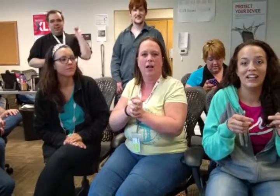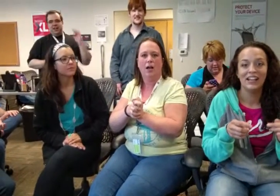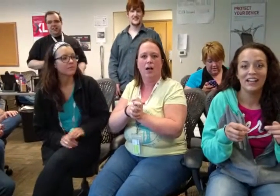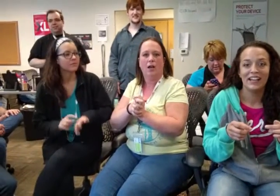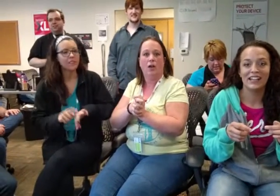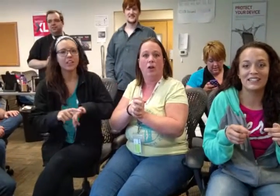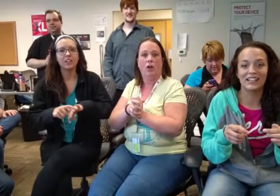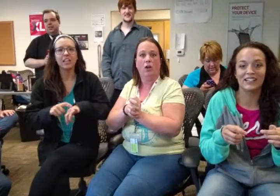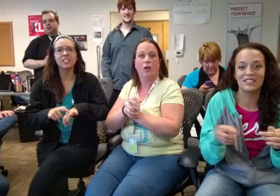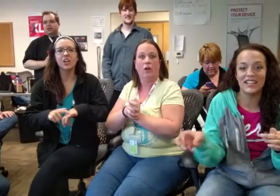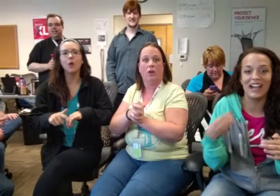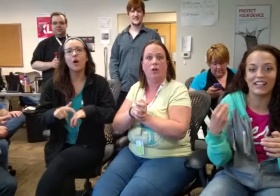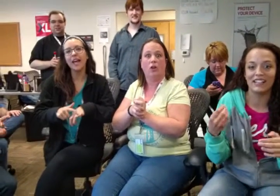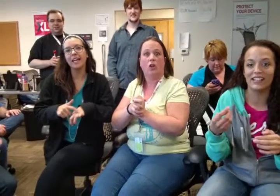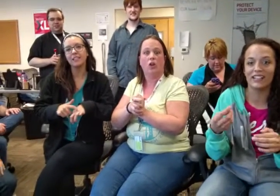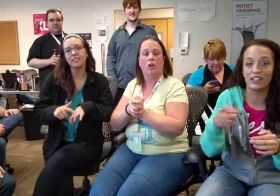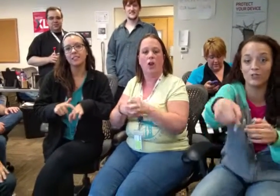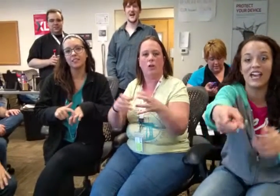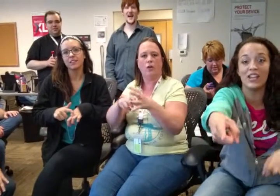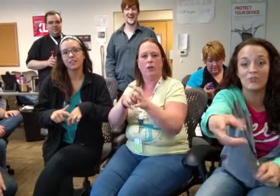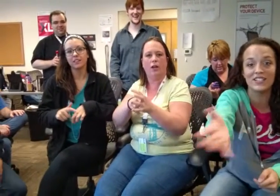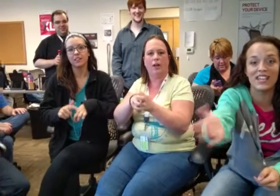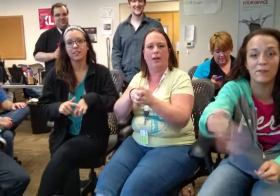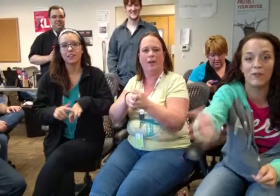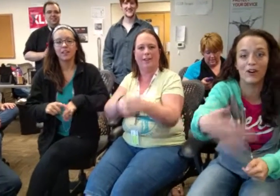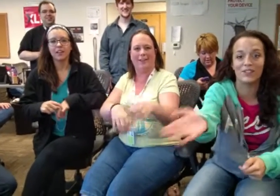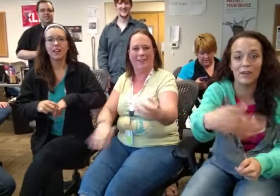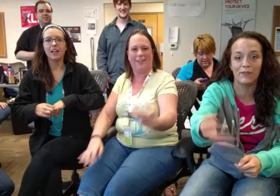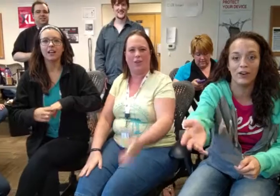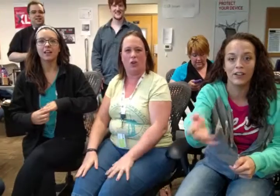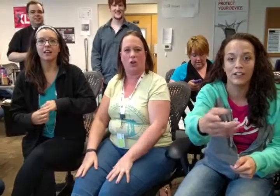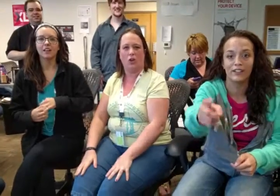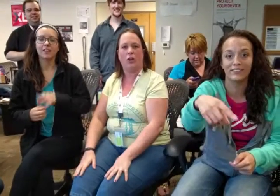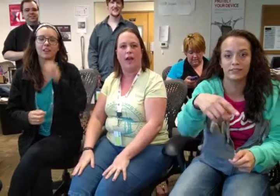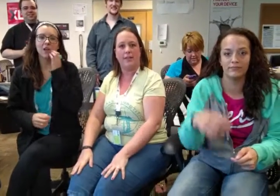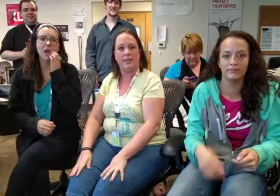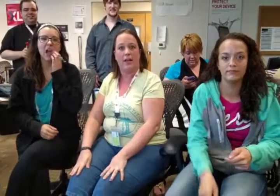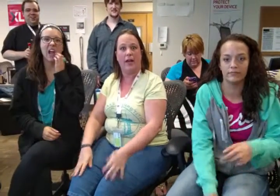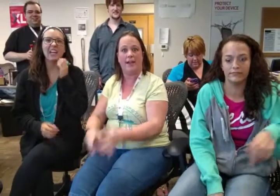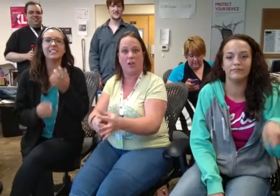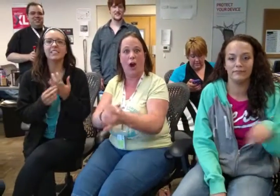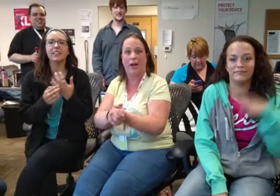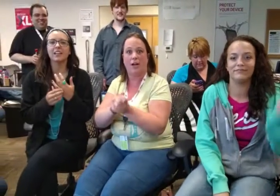expensive. Graham cracker? No. What? Crack fish. Yes. And it's a cracker.